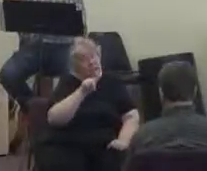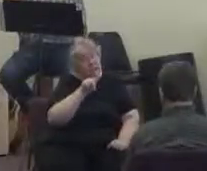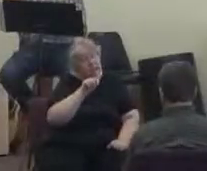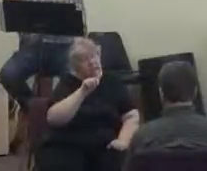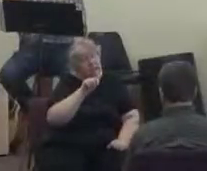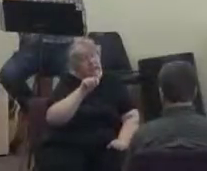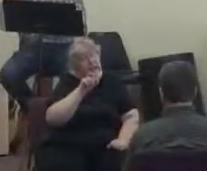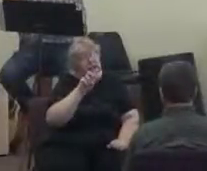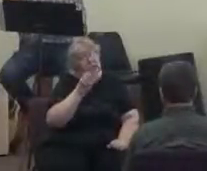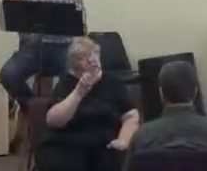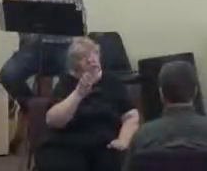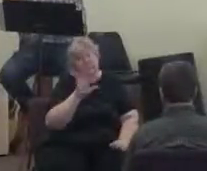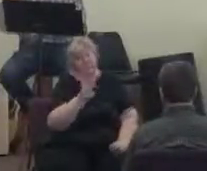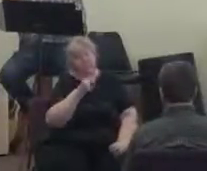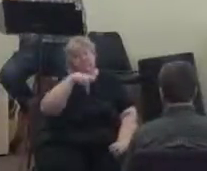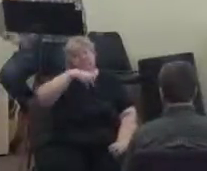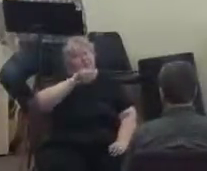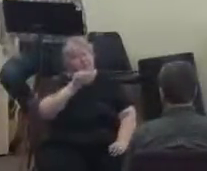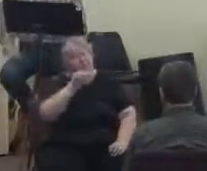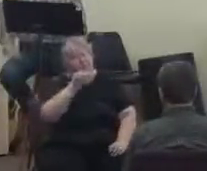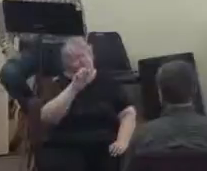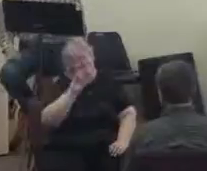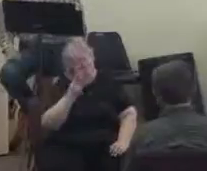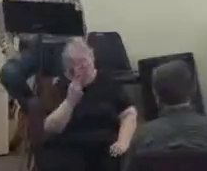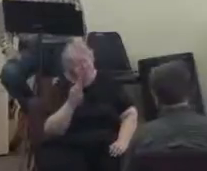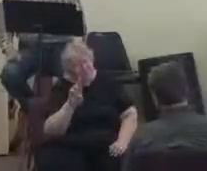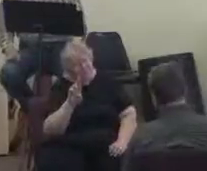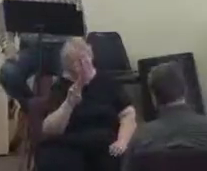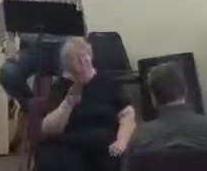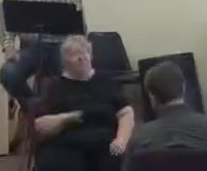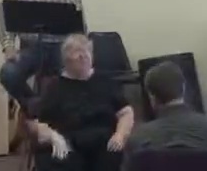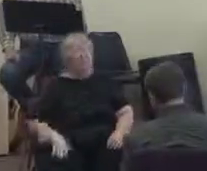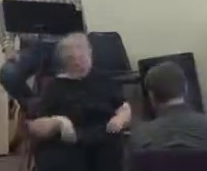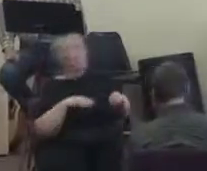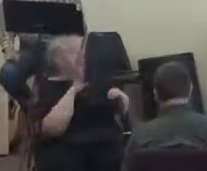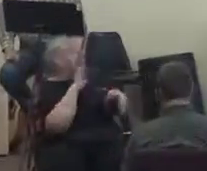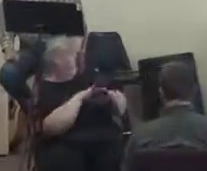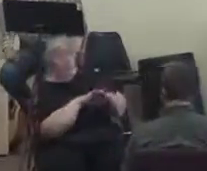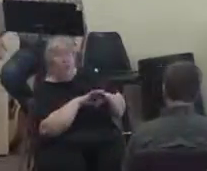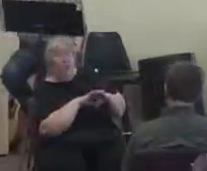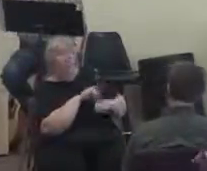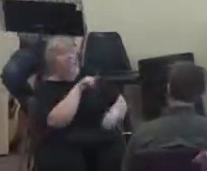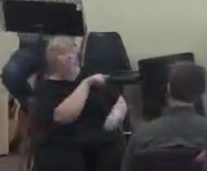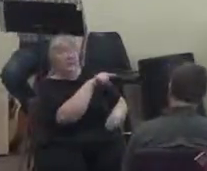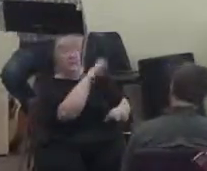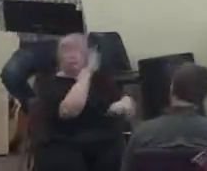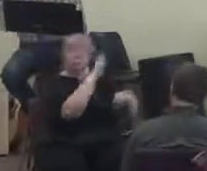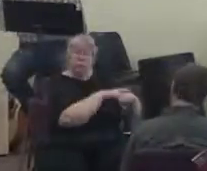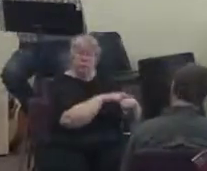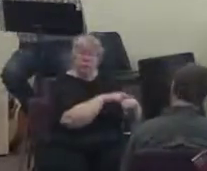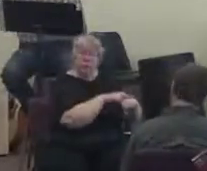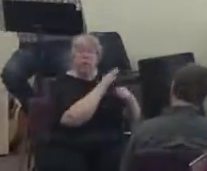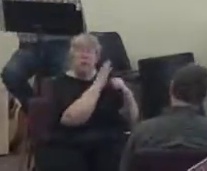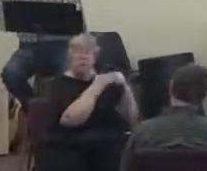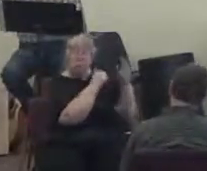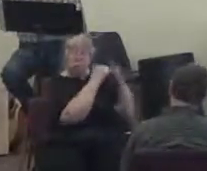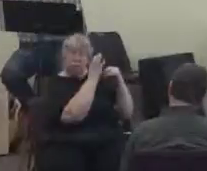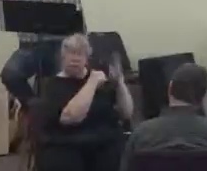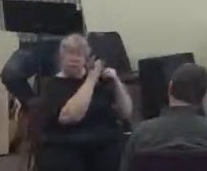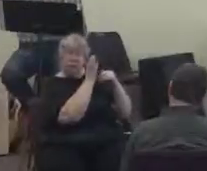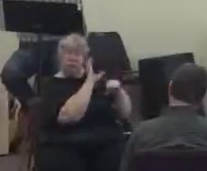and the gates of hell will not overcome. Our songs this morning, I thought it was